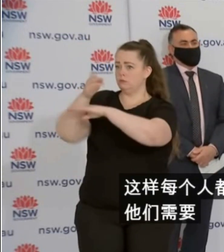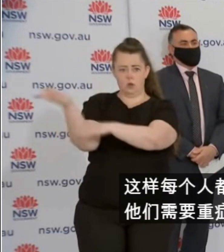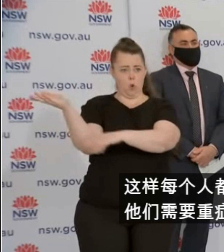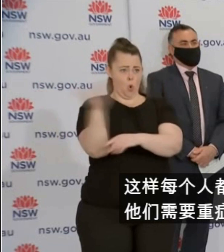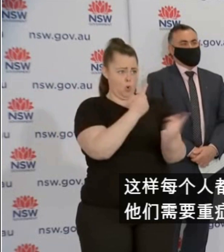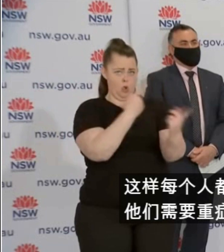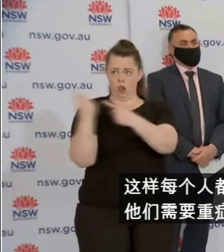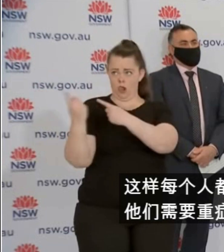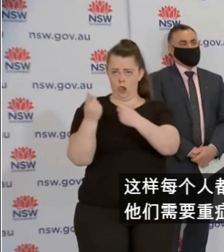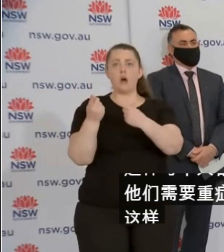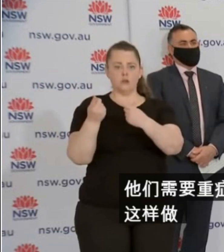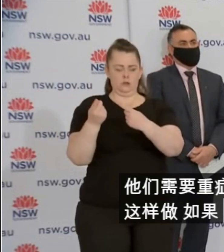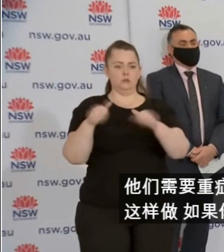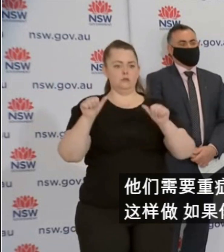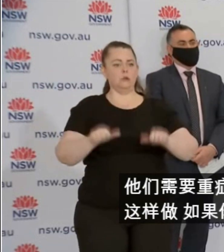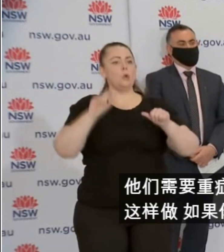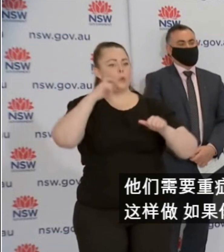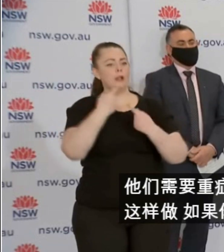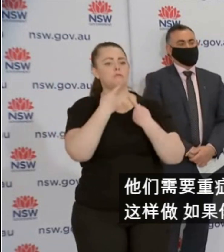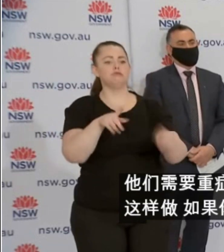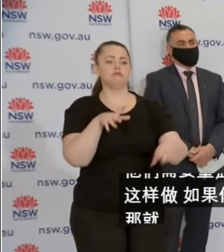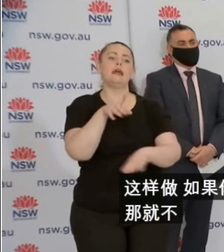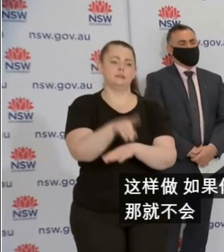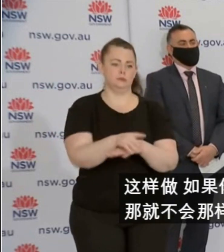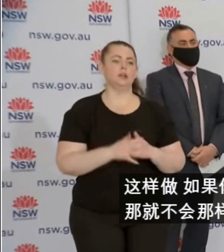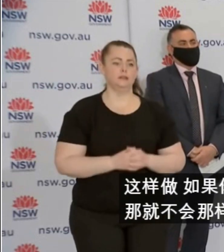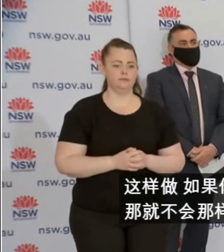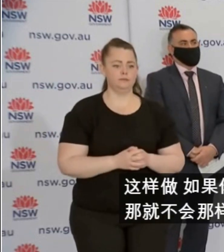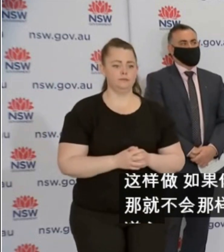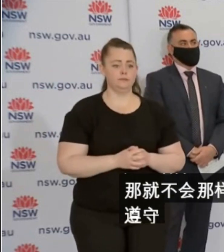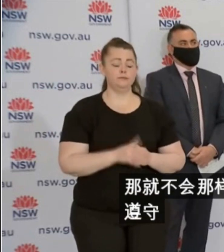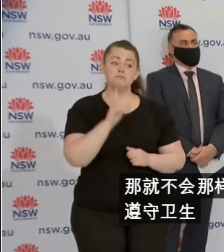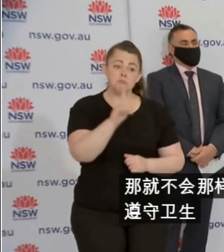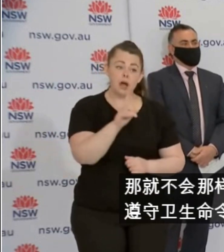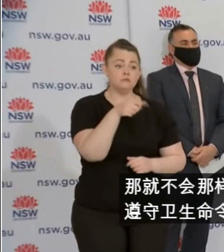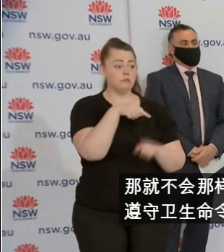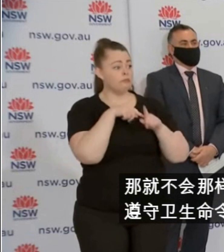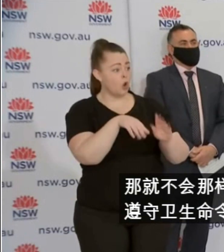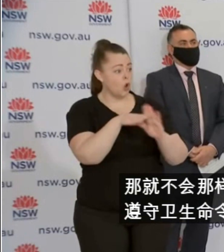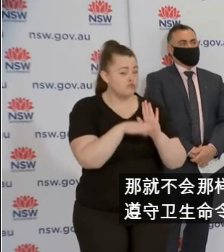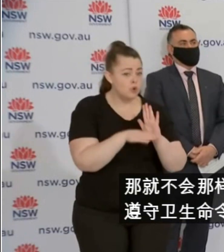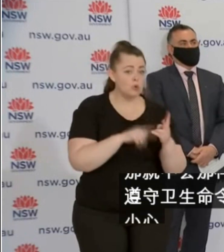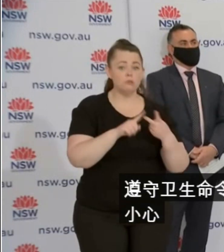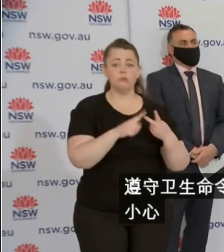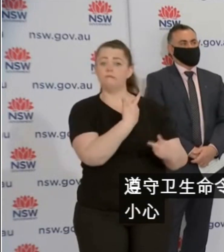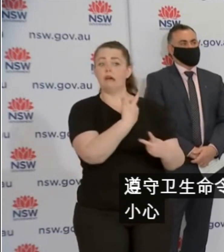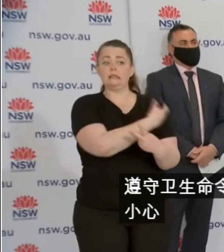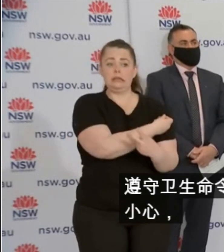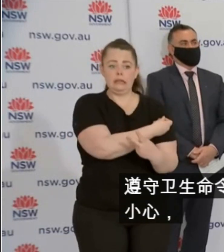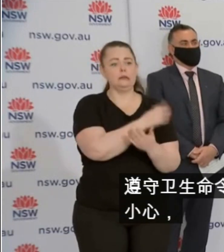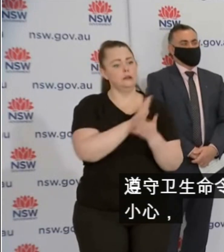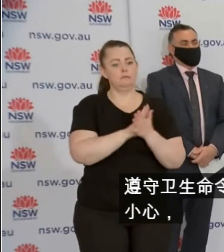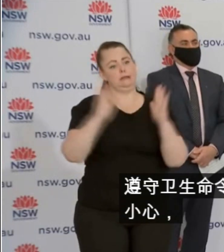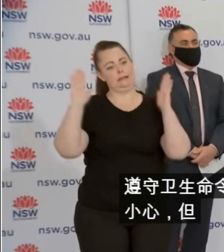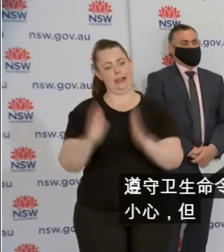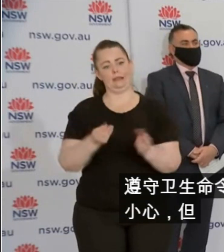if they need intensive care, we don't want it to come to that. If you get vaccinated, it won't come to that. And if you follow the health orders, and be extra cautious. But